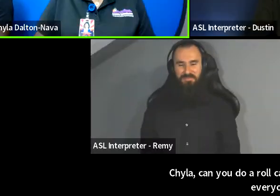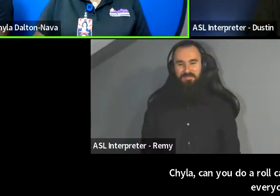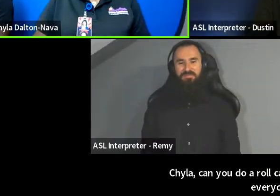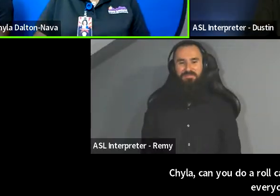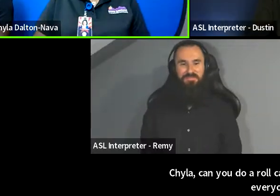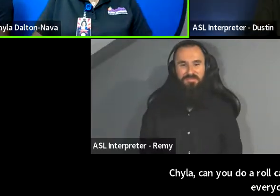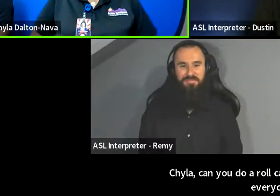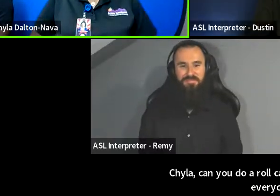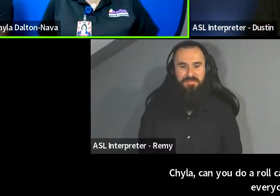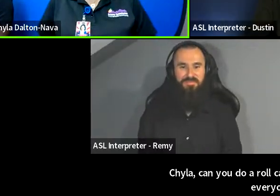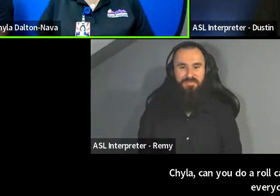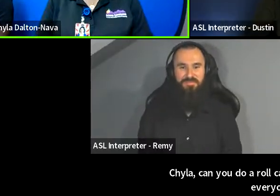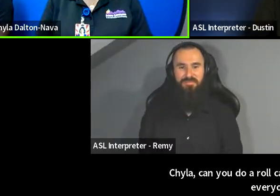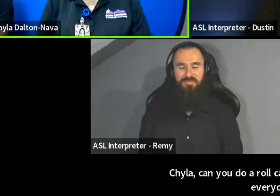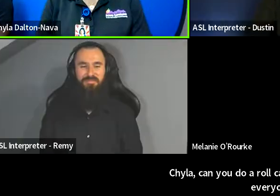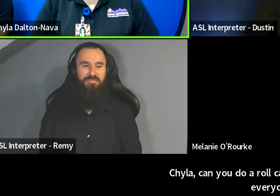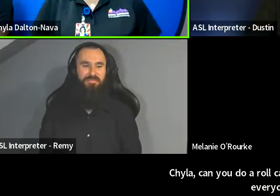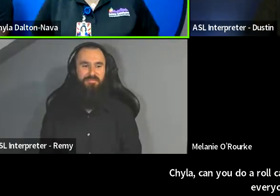All right.